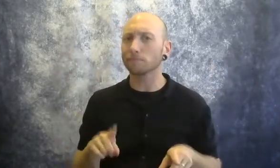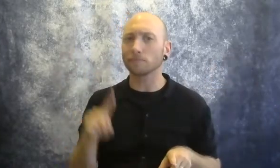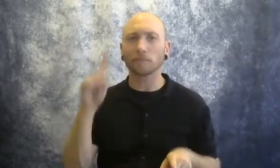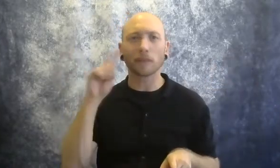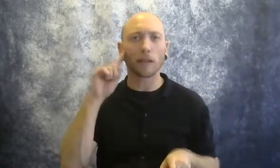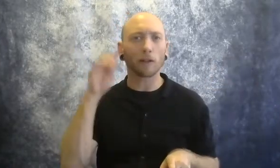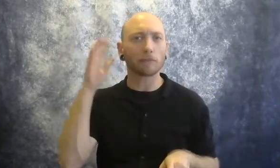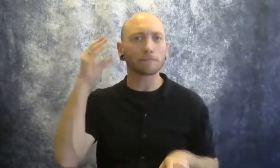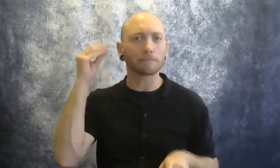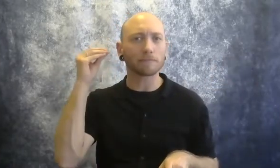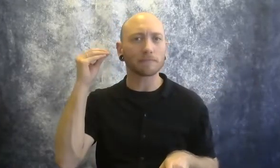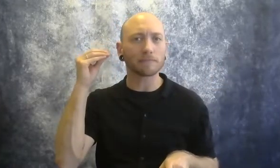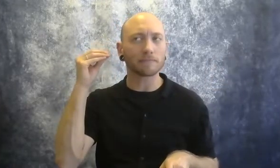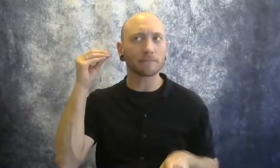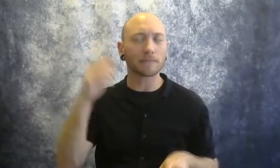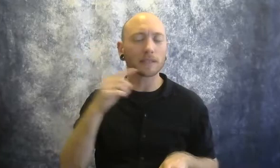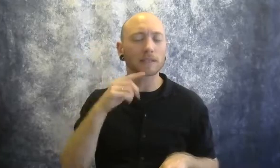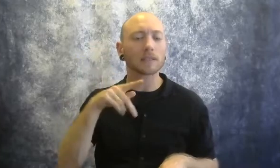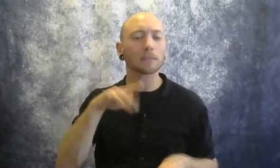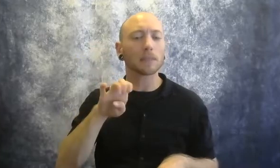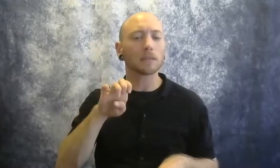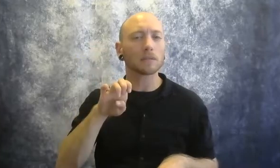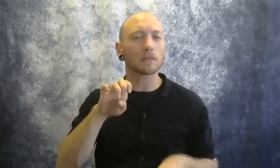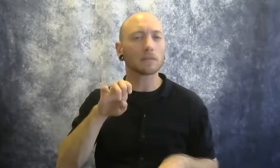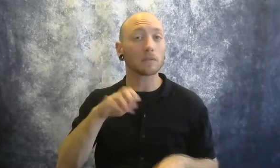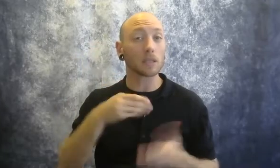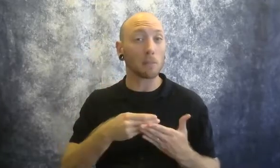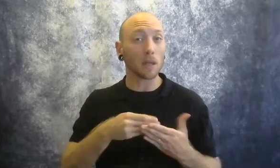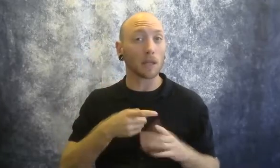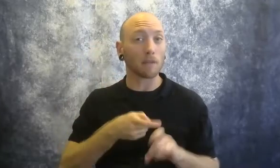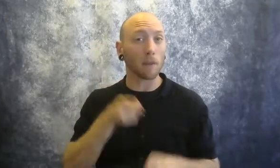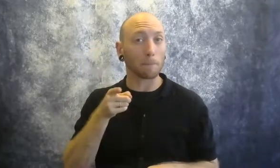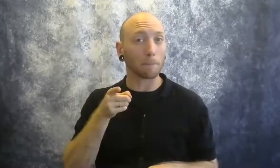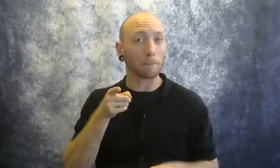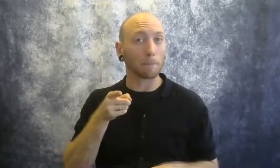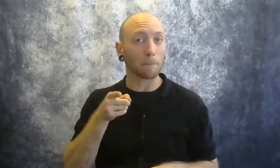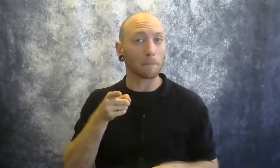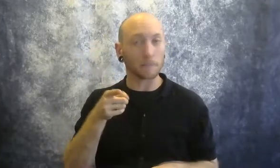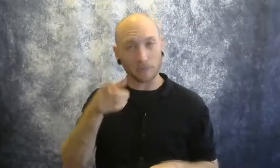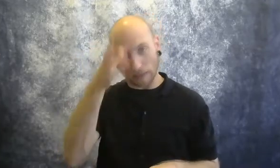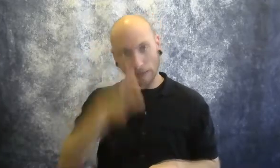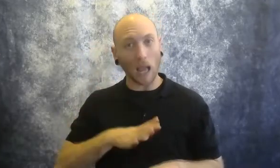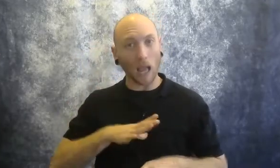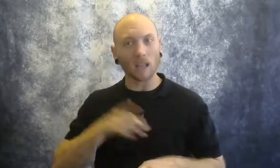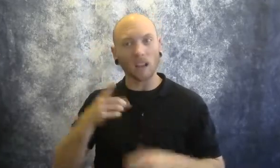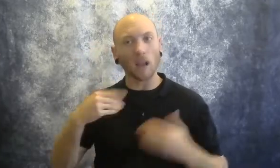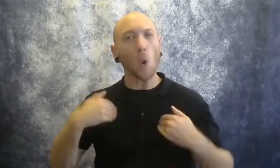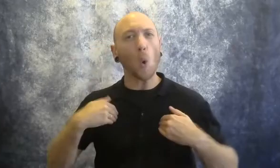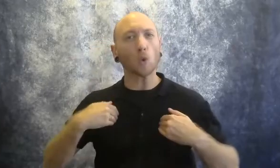hear this voice and it says, what about Pete Espinosa? He's the one you stole the money from in the market.